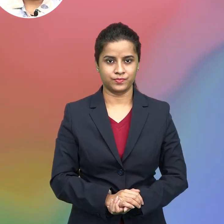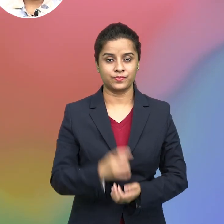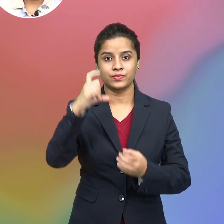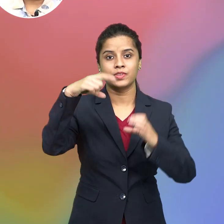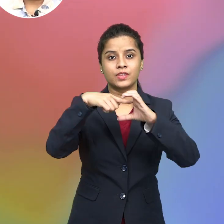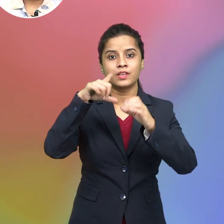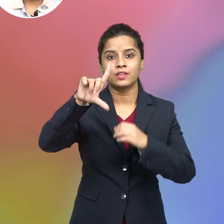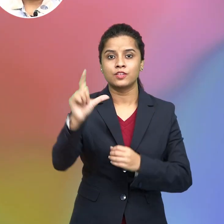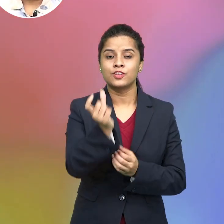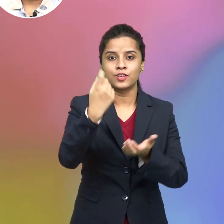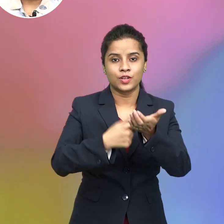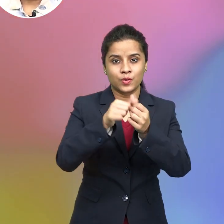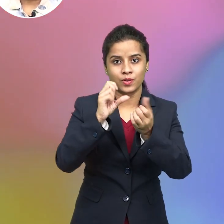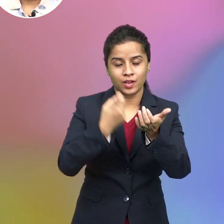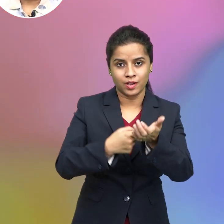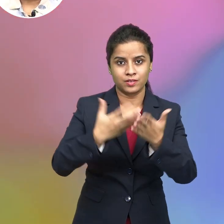cellular respiration,